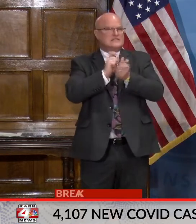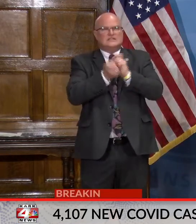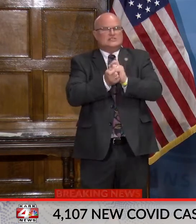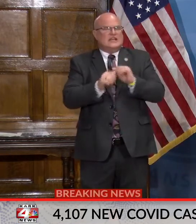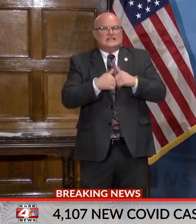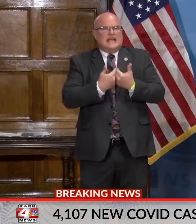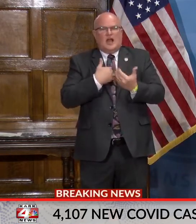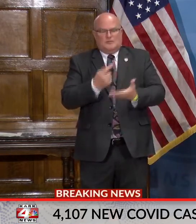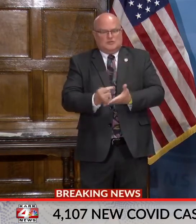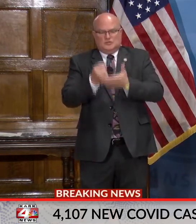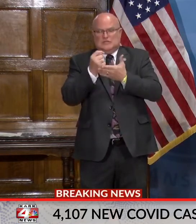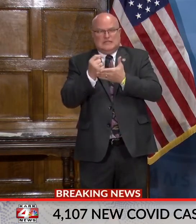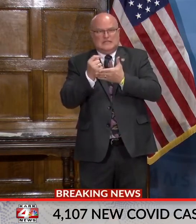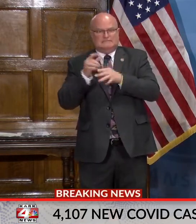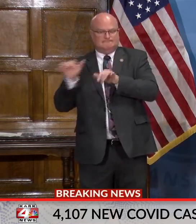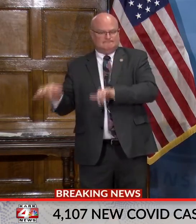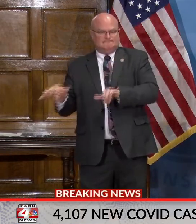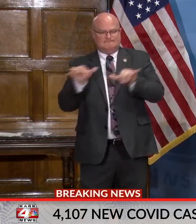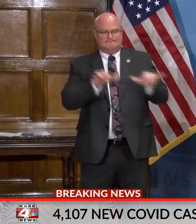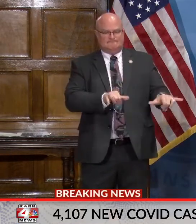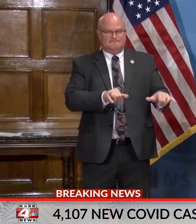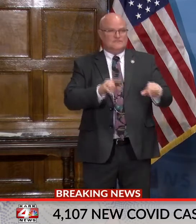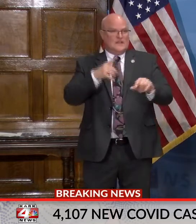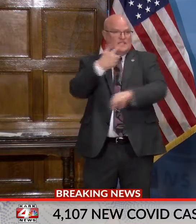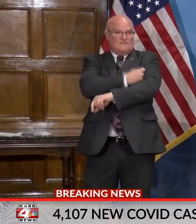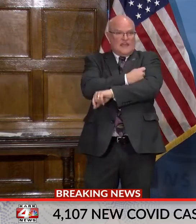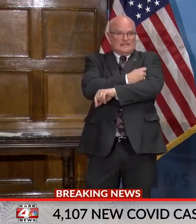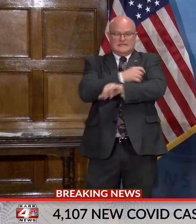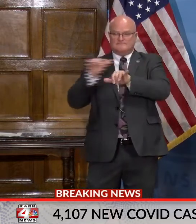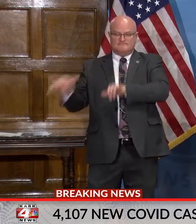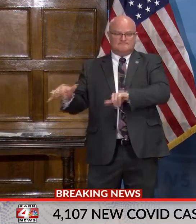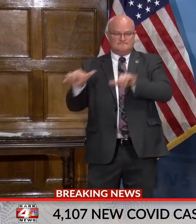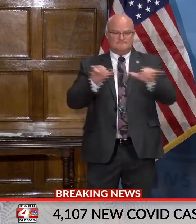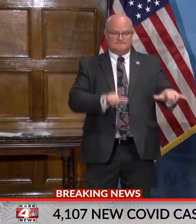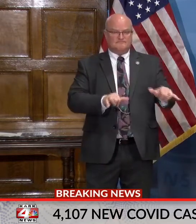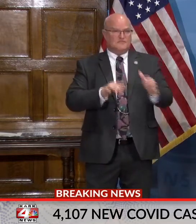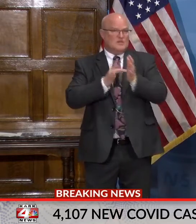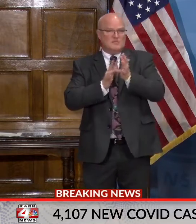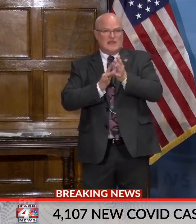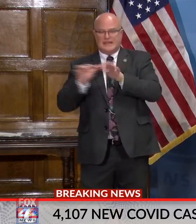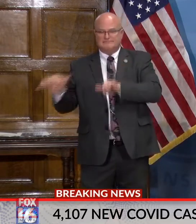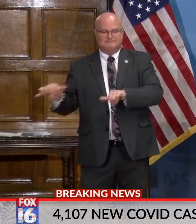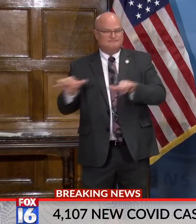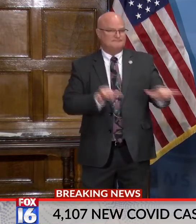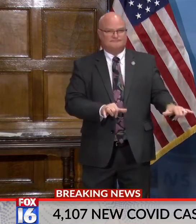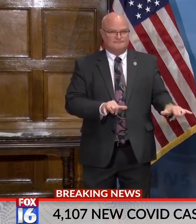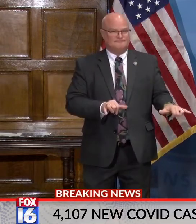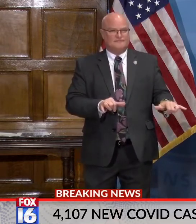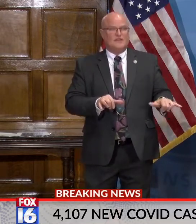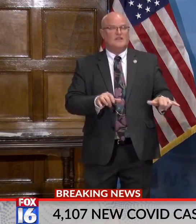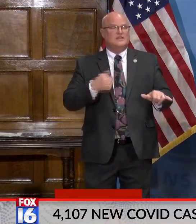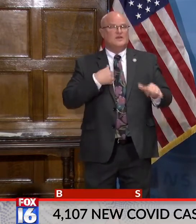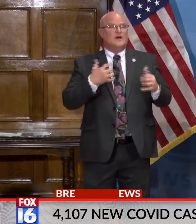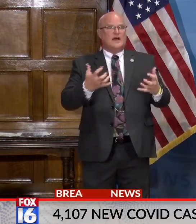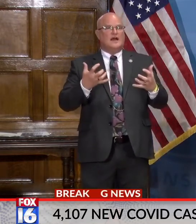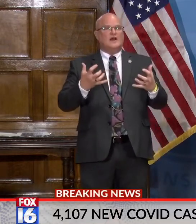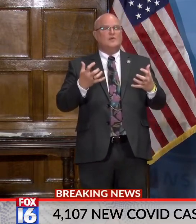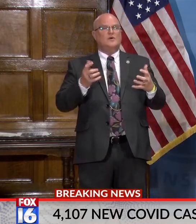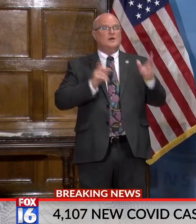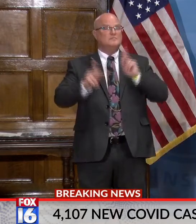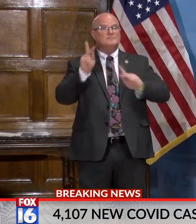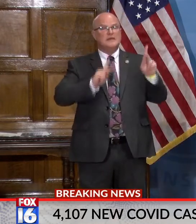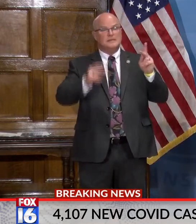I'm going to be treated. It doesn't change how I'm going to respond to the vaccine or to any of the medications. So I want the